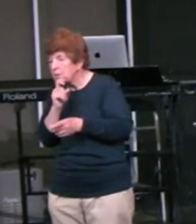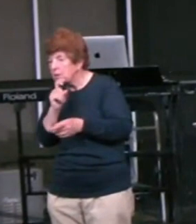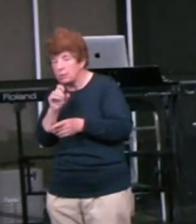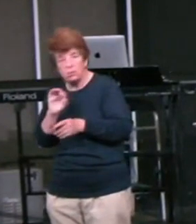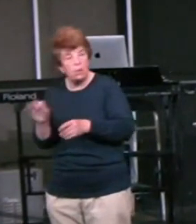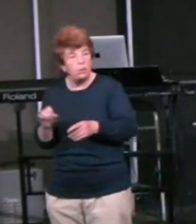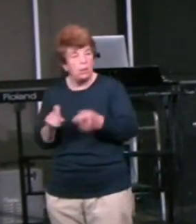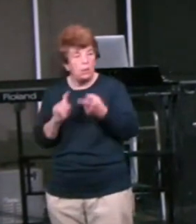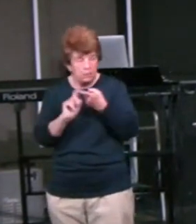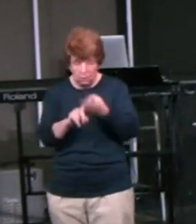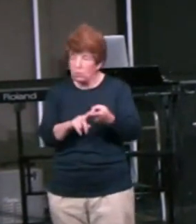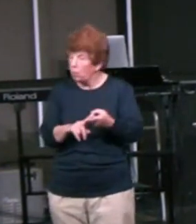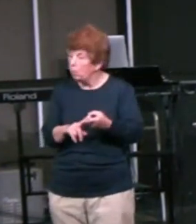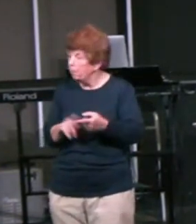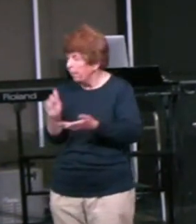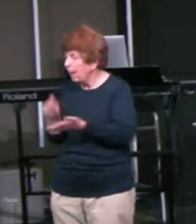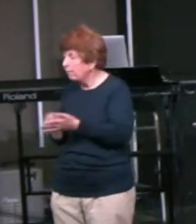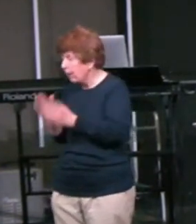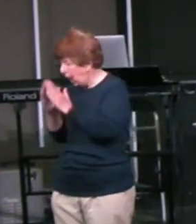We still met our mortgage payments.